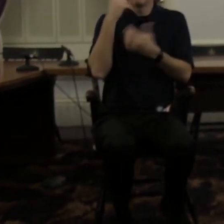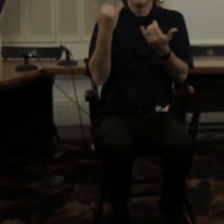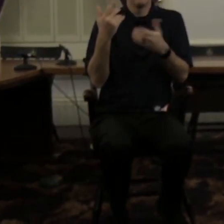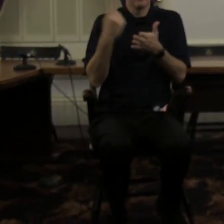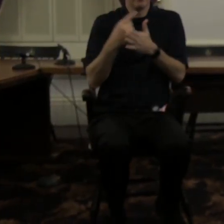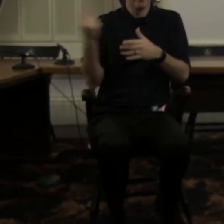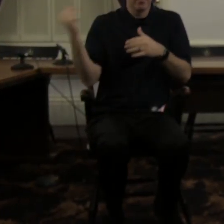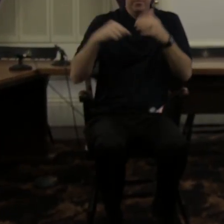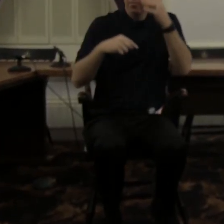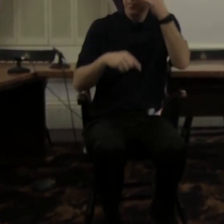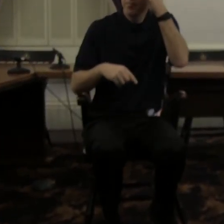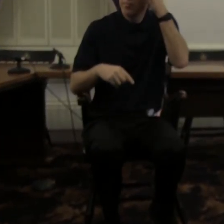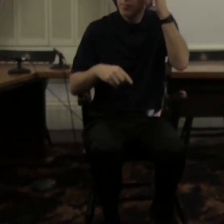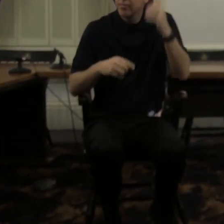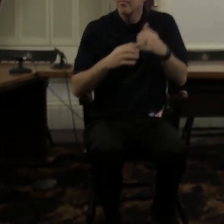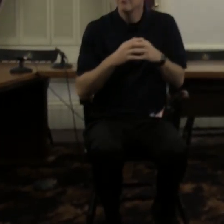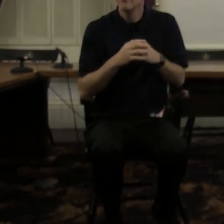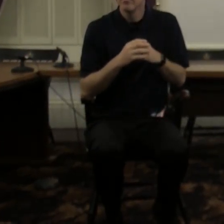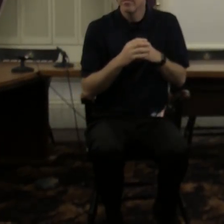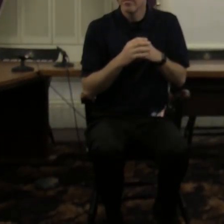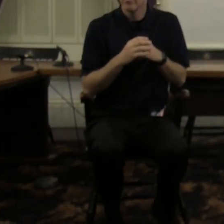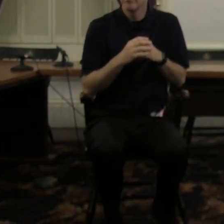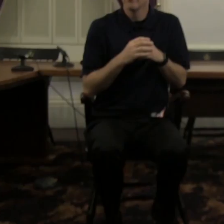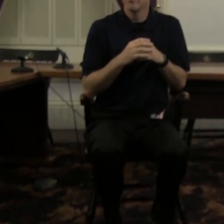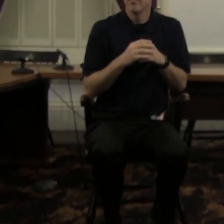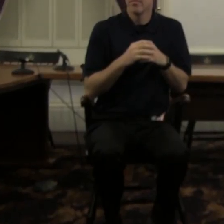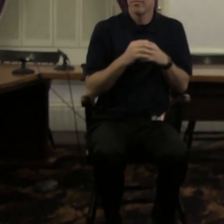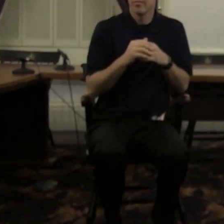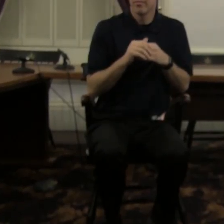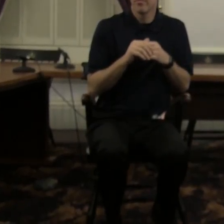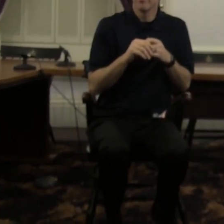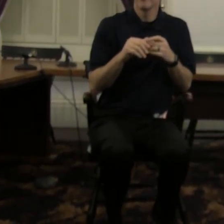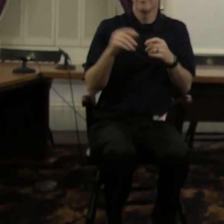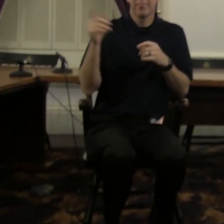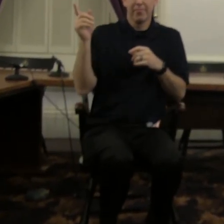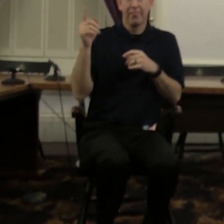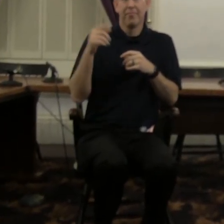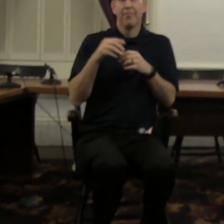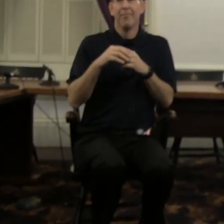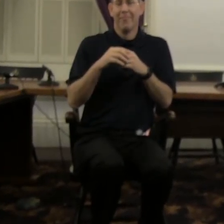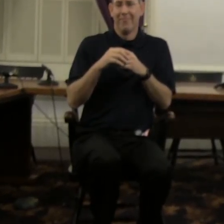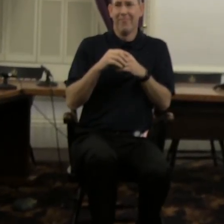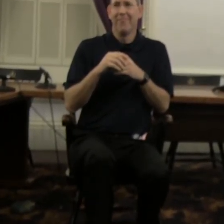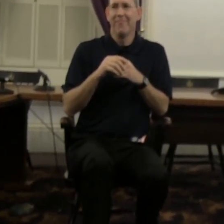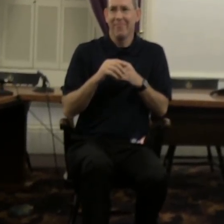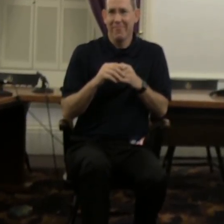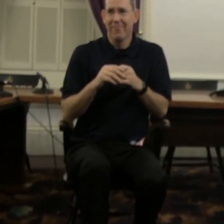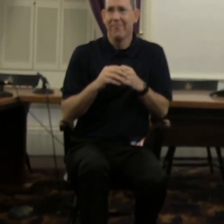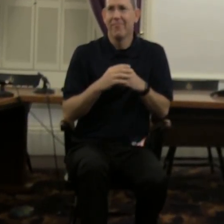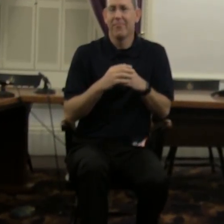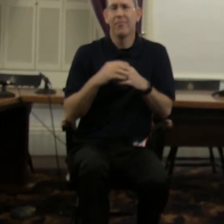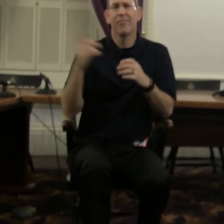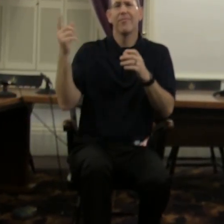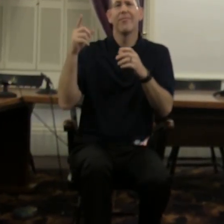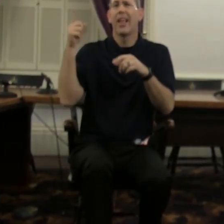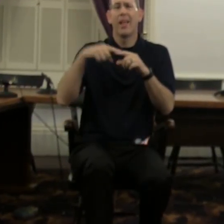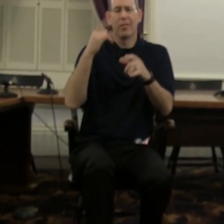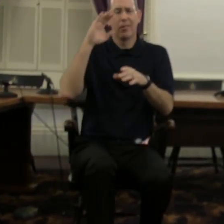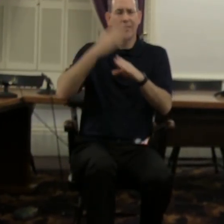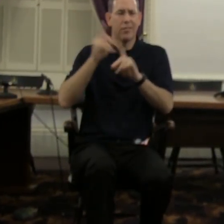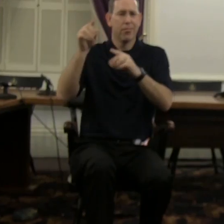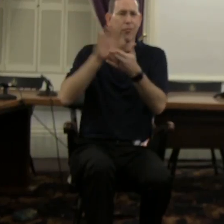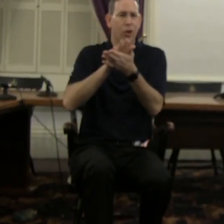So Kevin Miller, the representative of your welfare office, was unable to attend today. As she's helping her son look at colleges over the winter